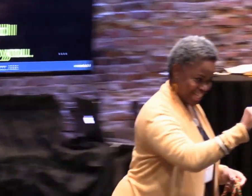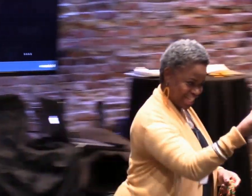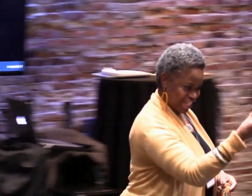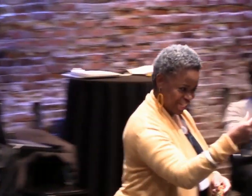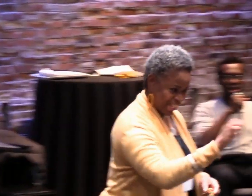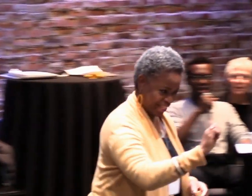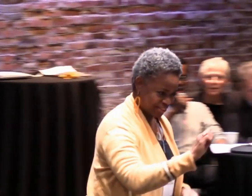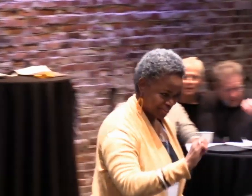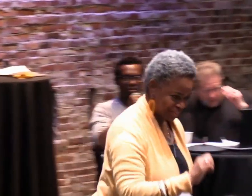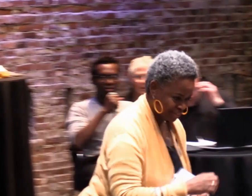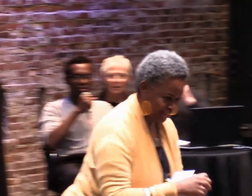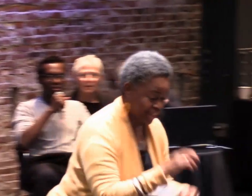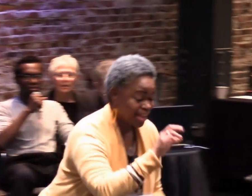Nataki Shange.